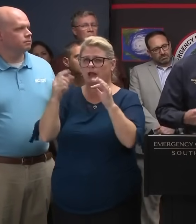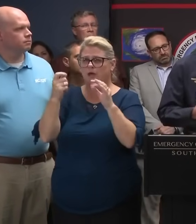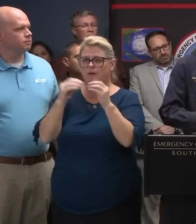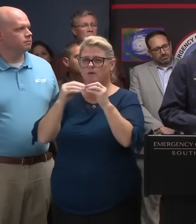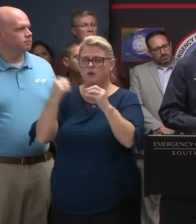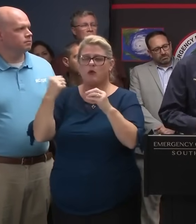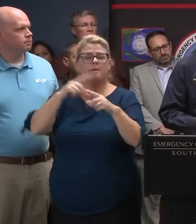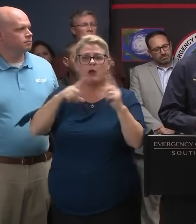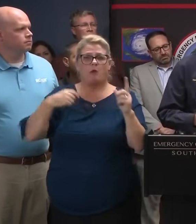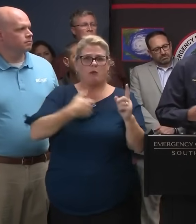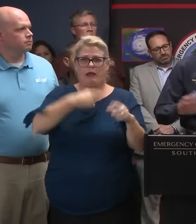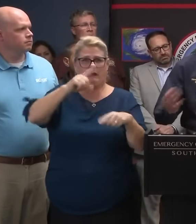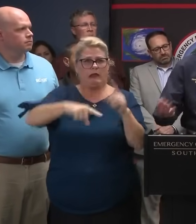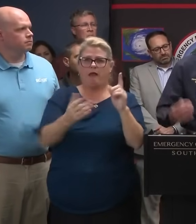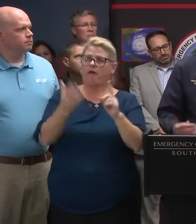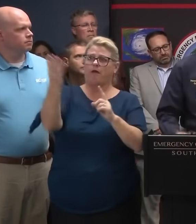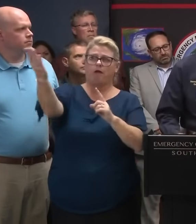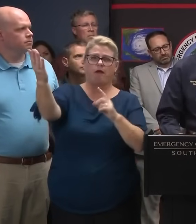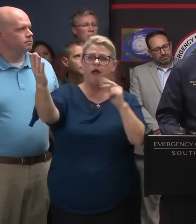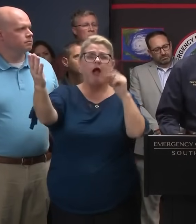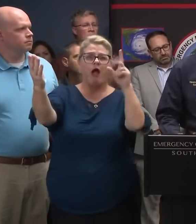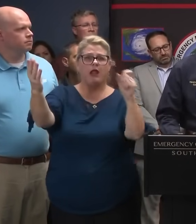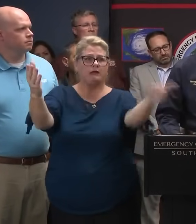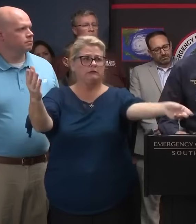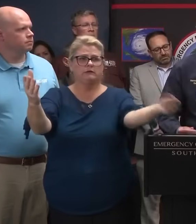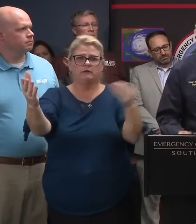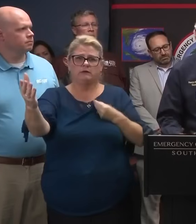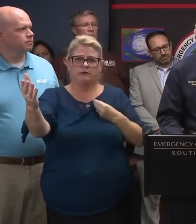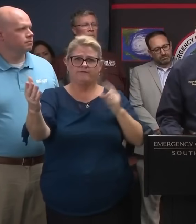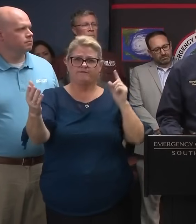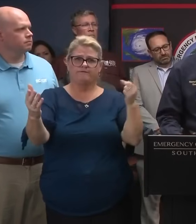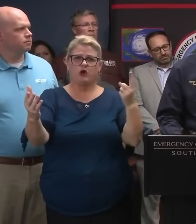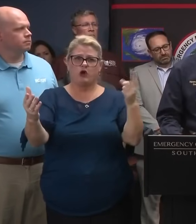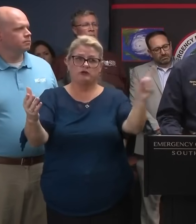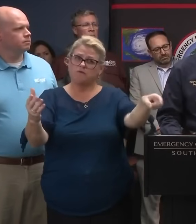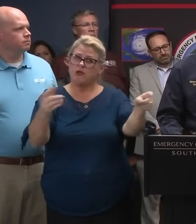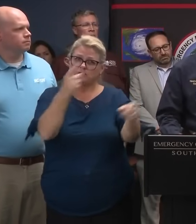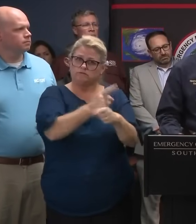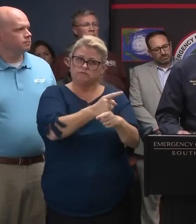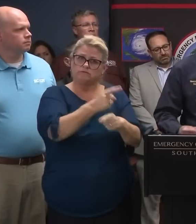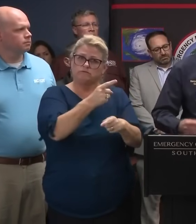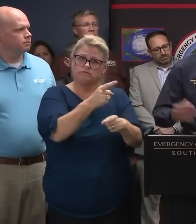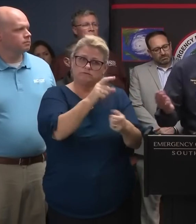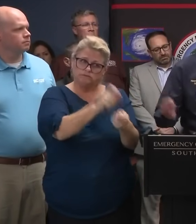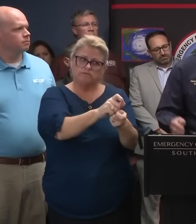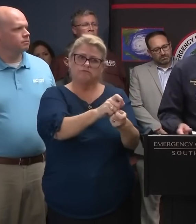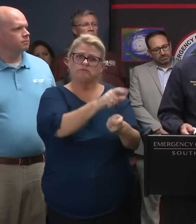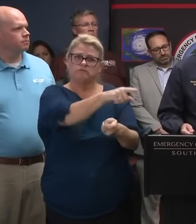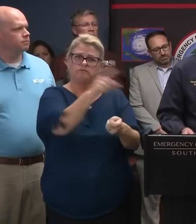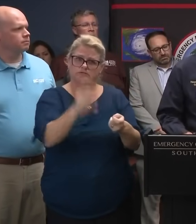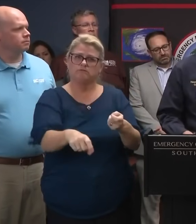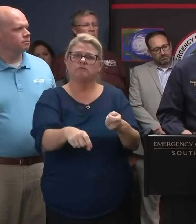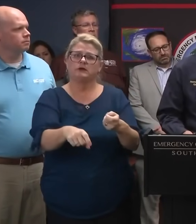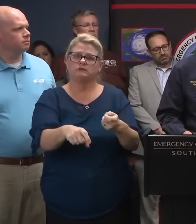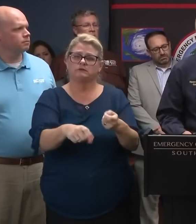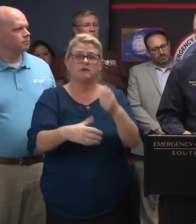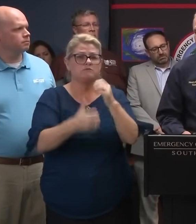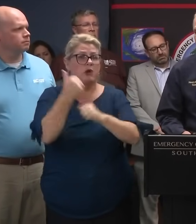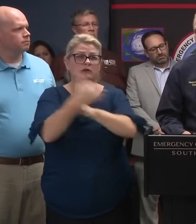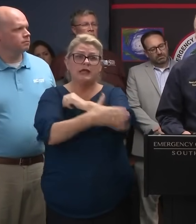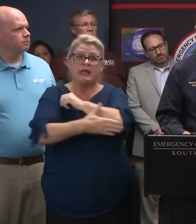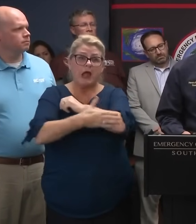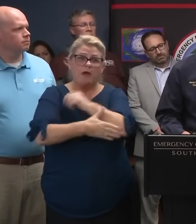detail, but we can't send it in unless it is sent in to us, and it's got to be accurate. And most of the counties have not